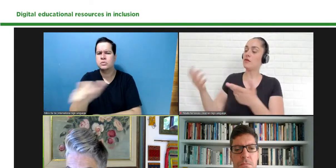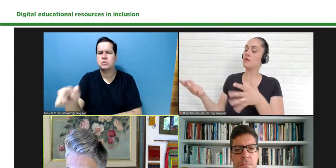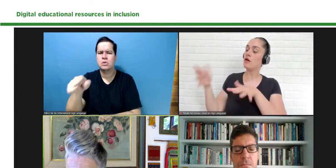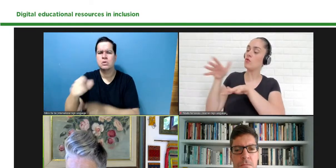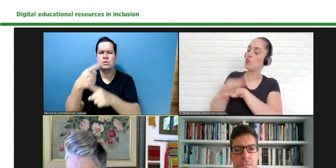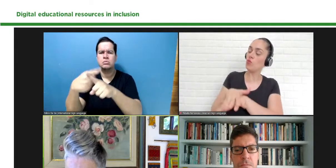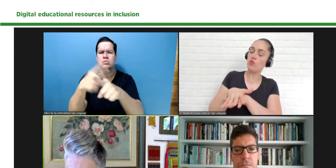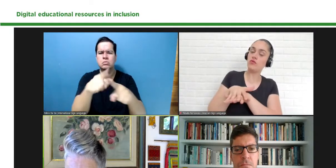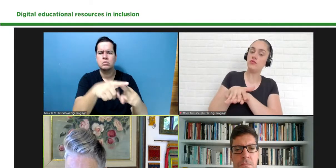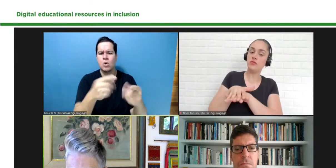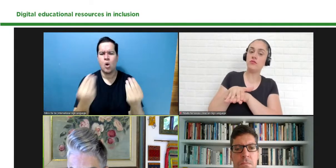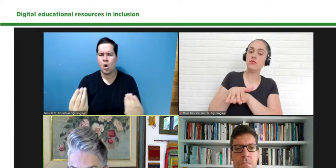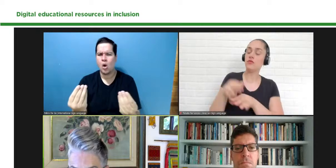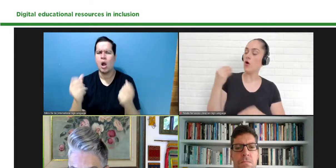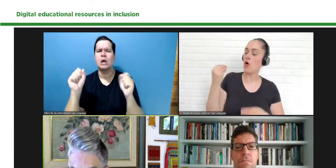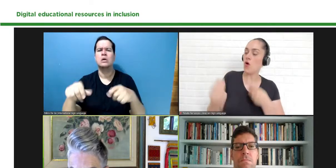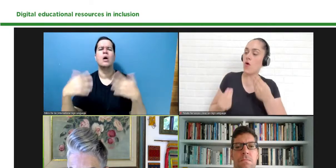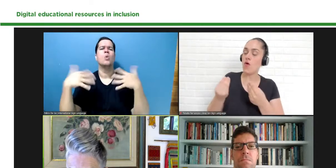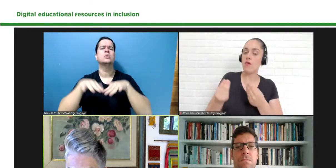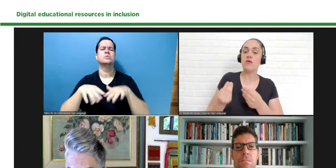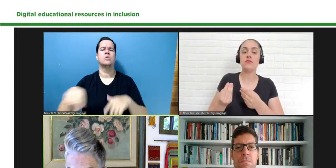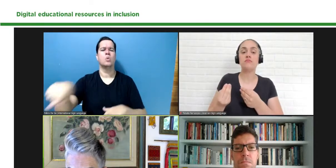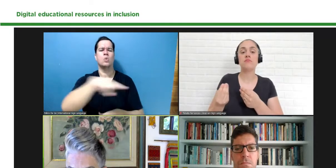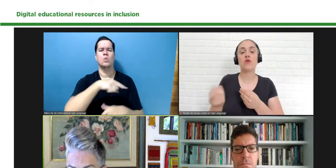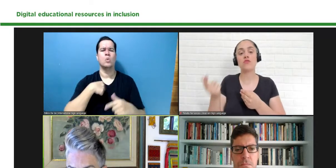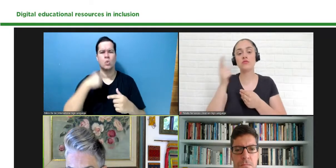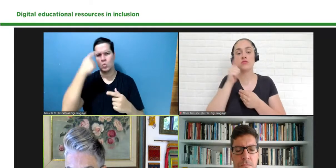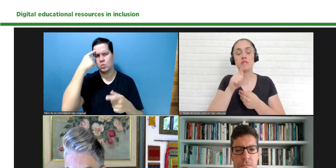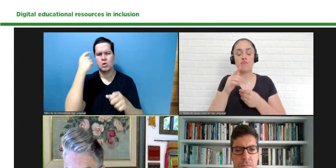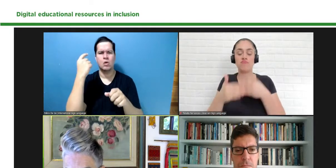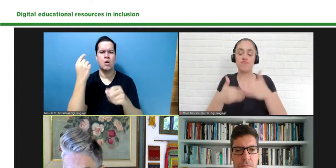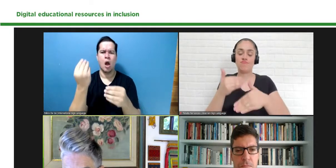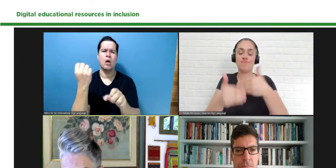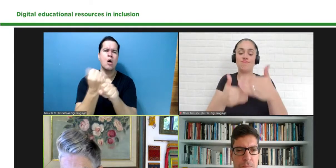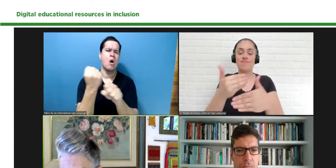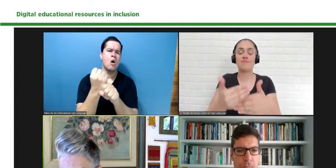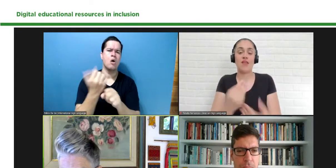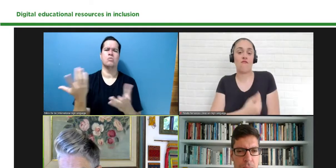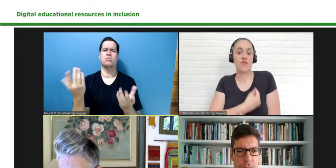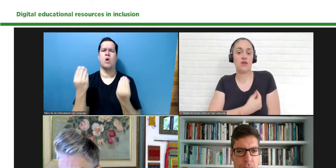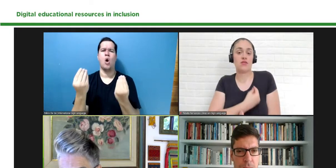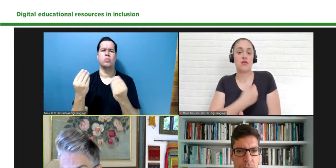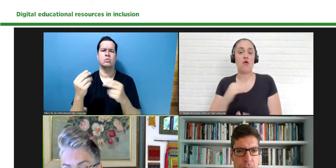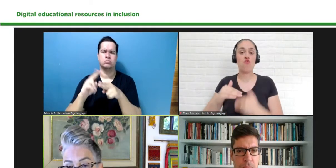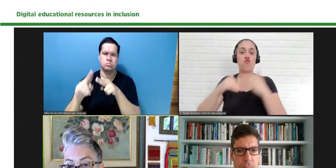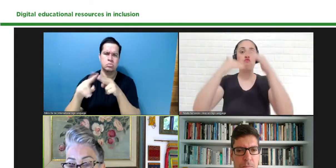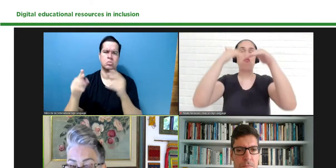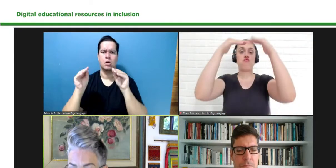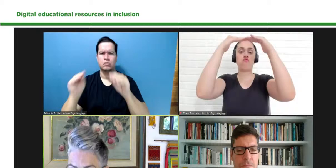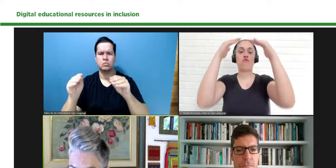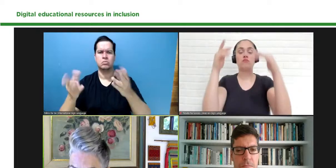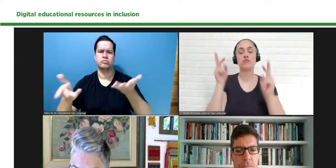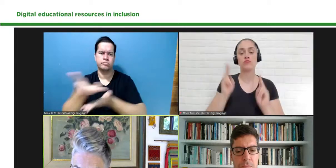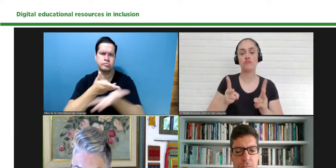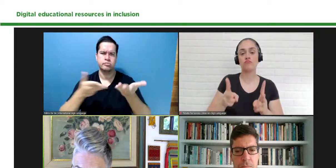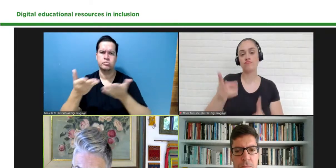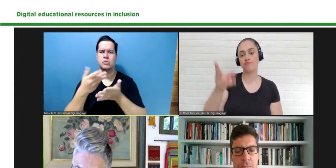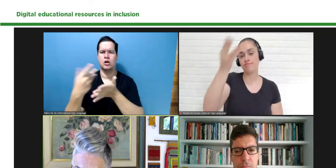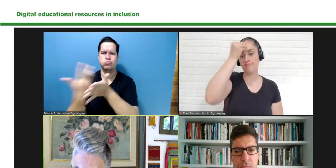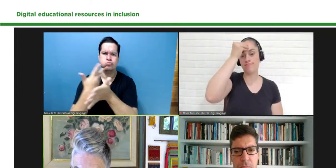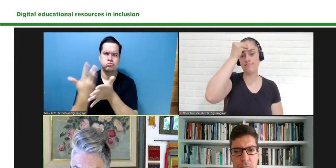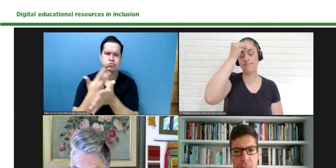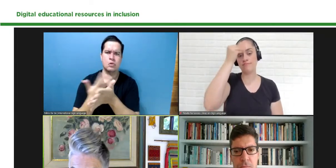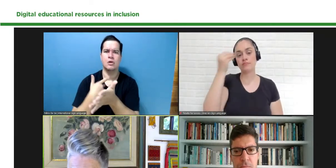to replicate this process throughout their lives. That is, now we create a new